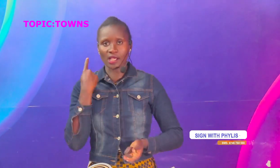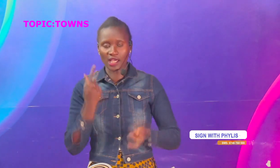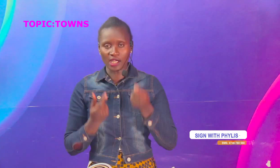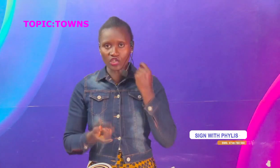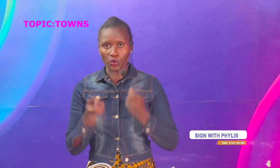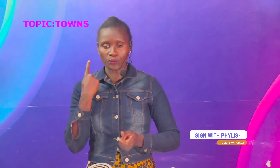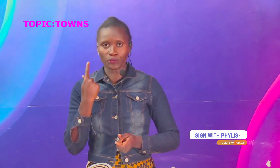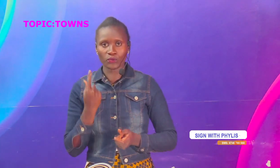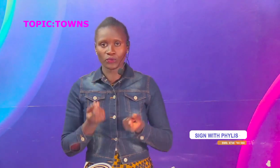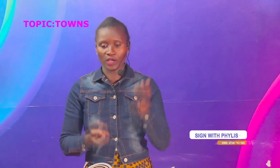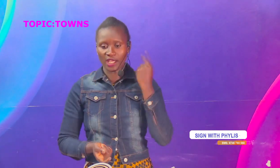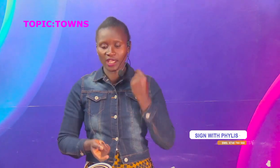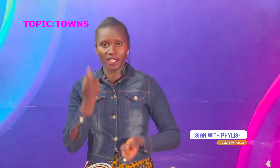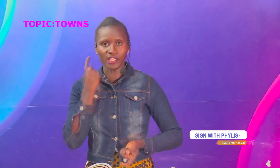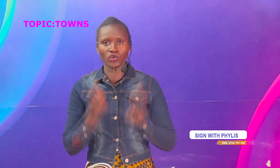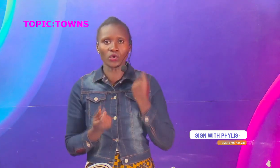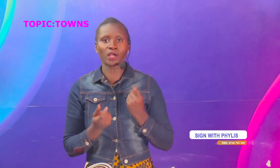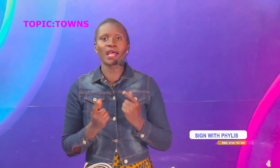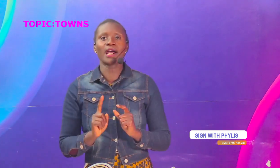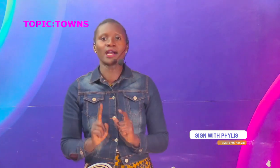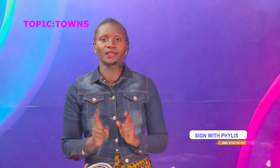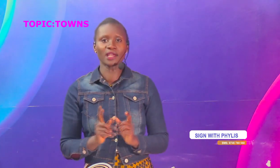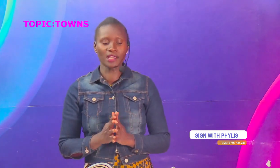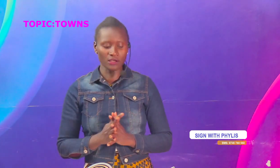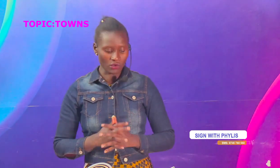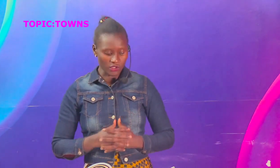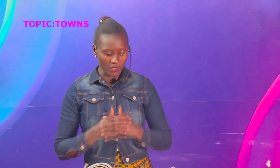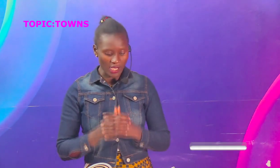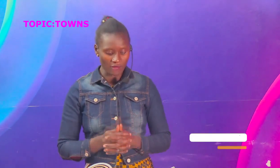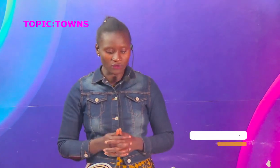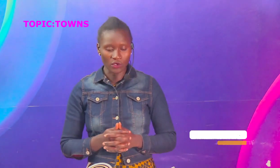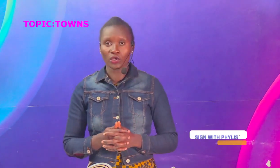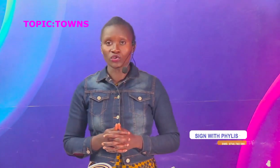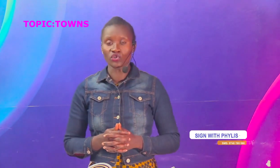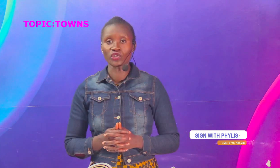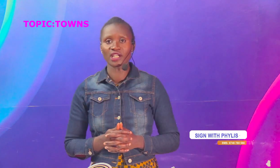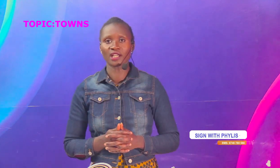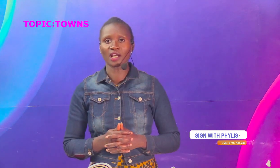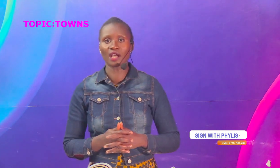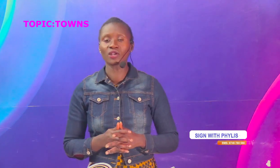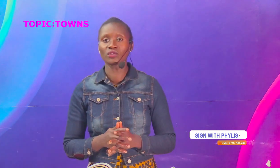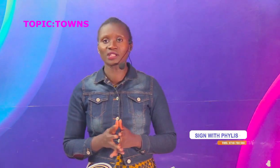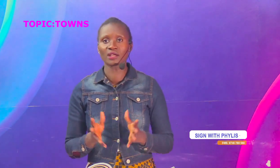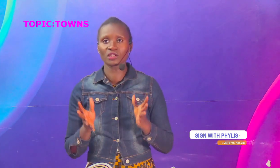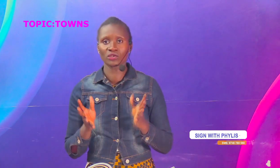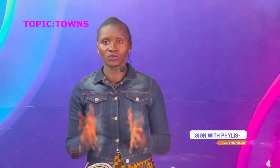Kericho. Kericho. And then we also have Juja. How do we sign Juja